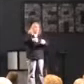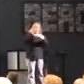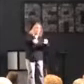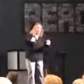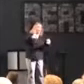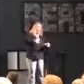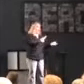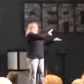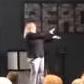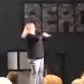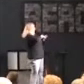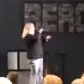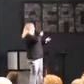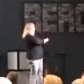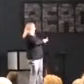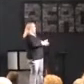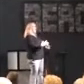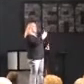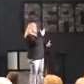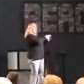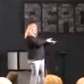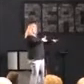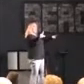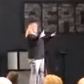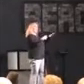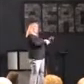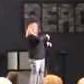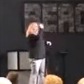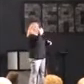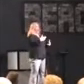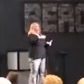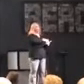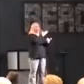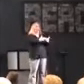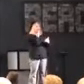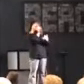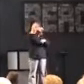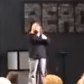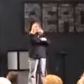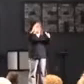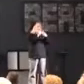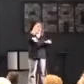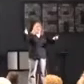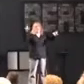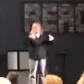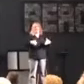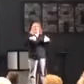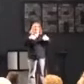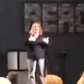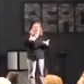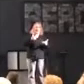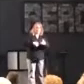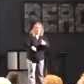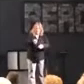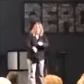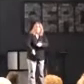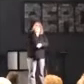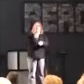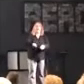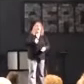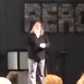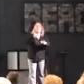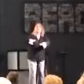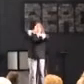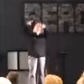yolken, volken, eggy, broken, throwing shells around and flipping pancakes up and so close. I was wondering if they were going to stick to the